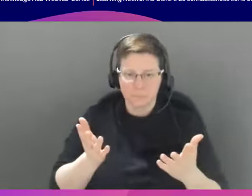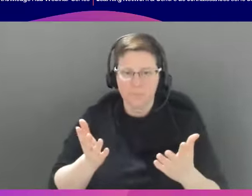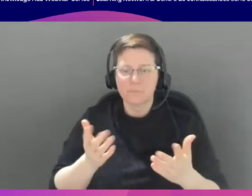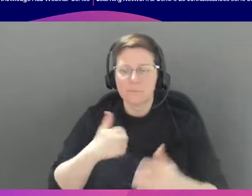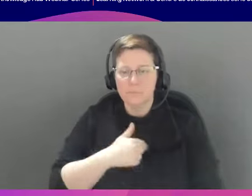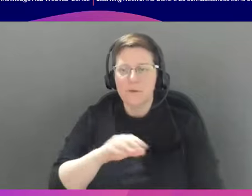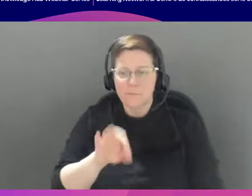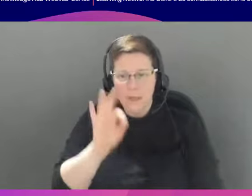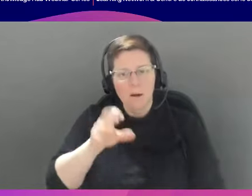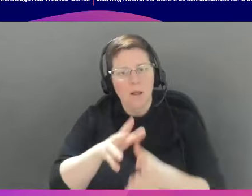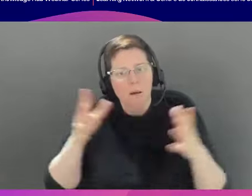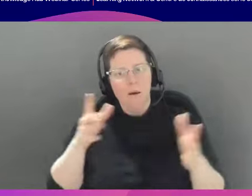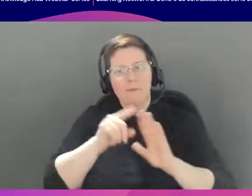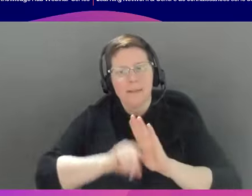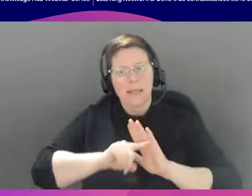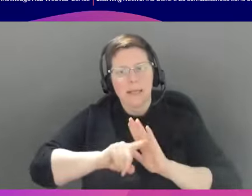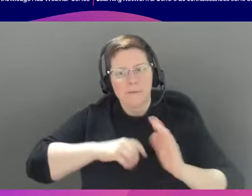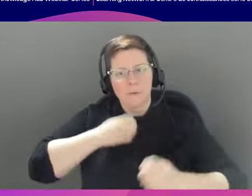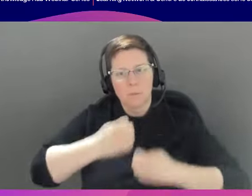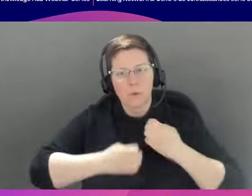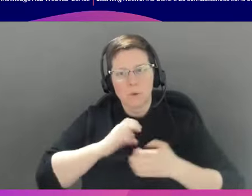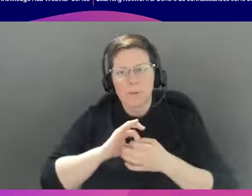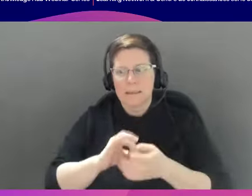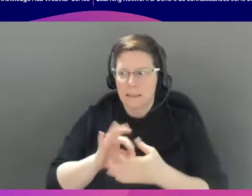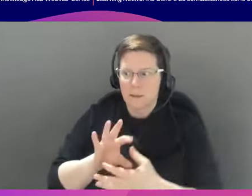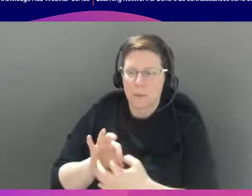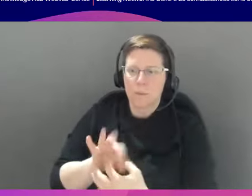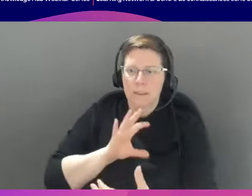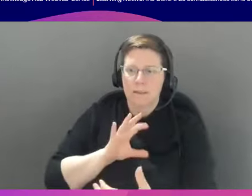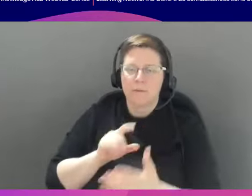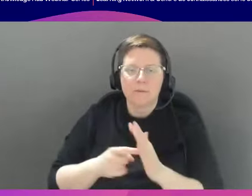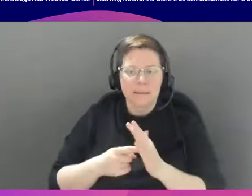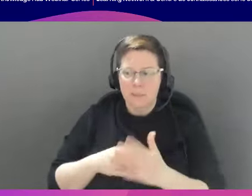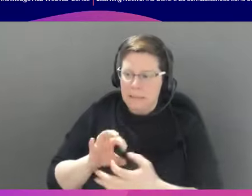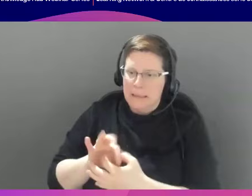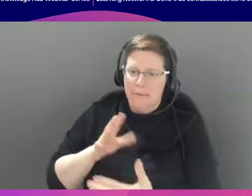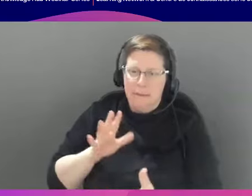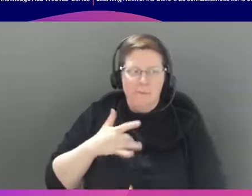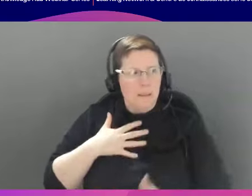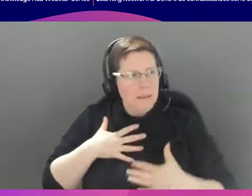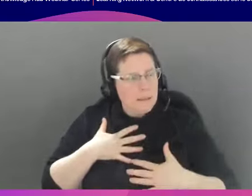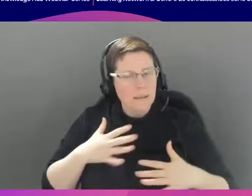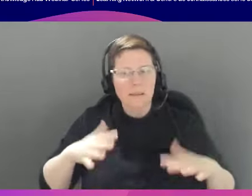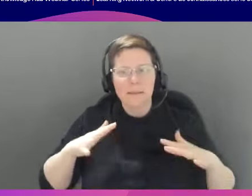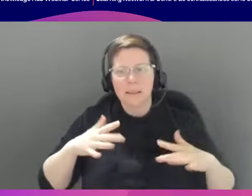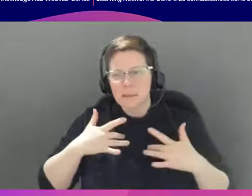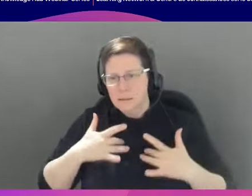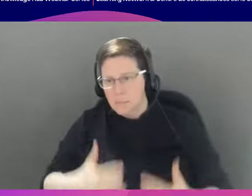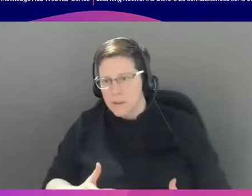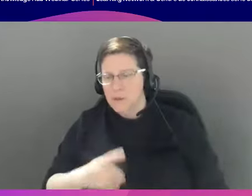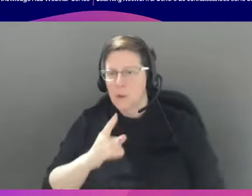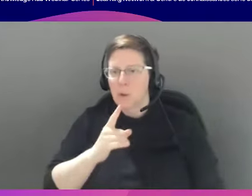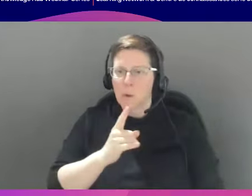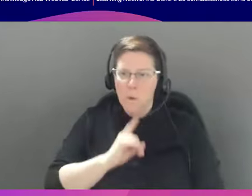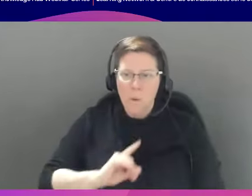lot of negative emotions associated with leaving, like depression, anxiety, or loneliness, that